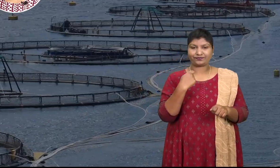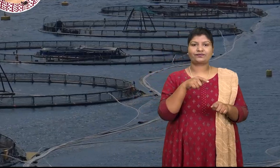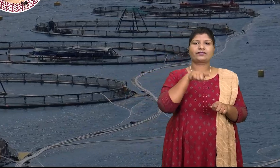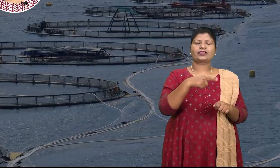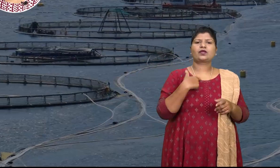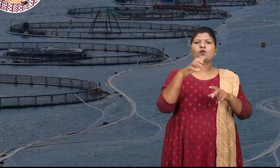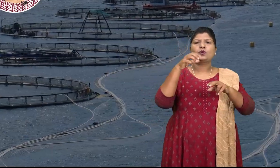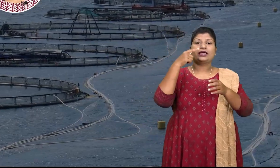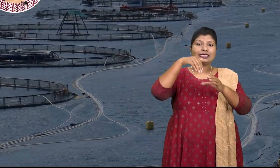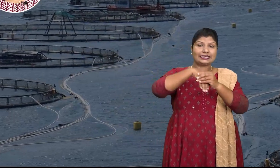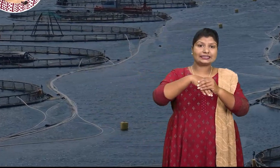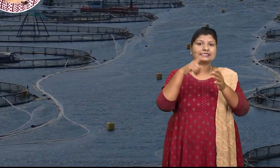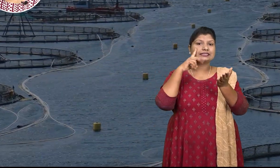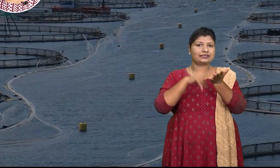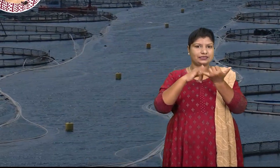is nearly